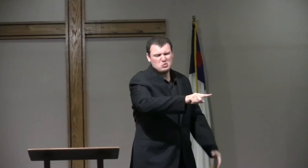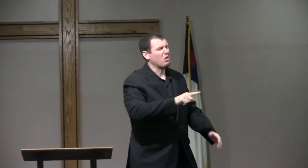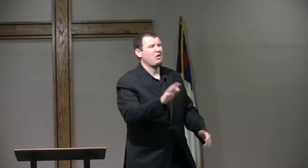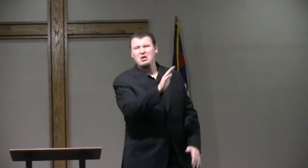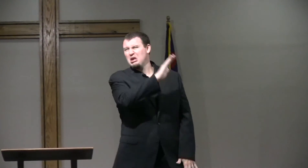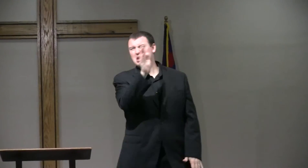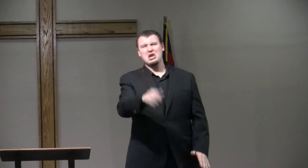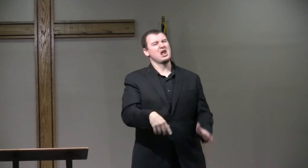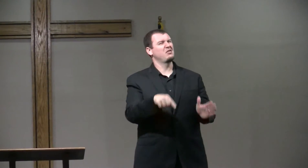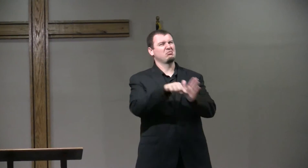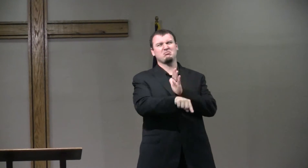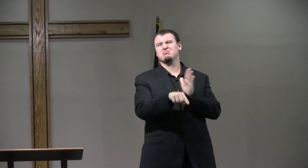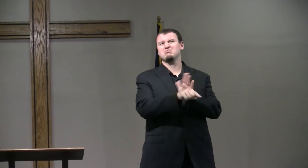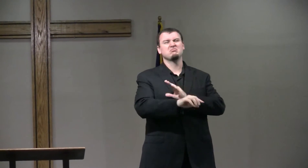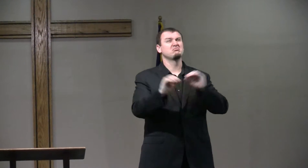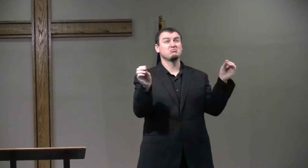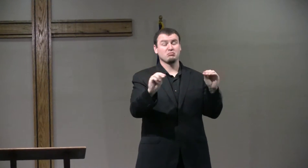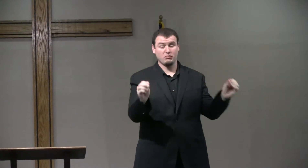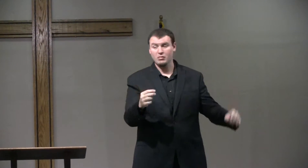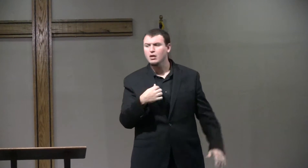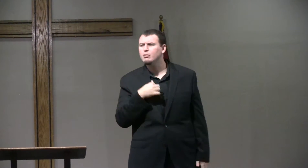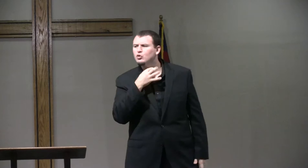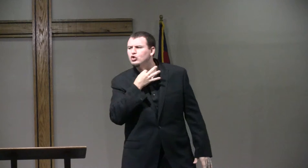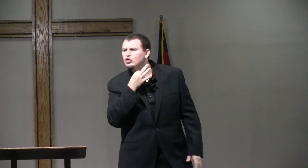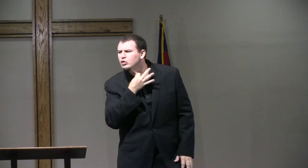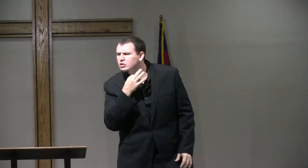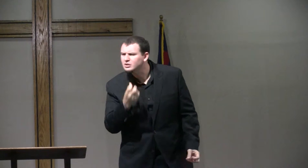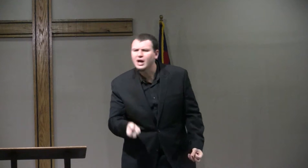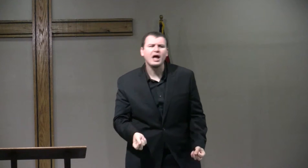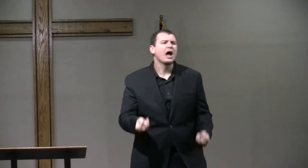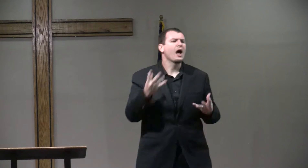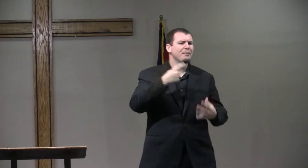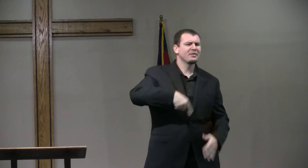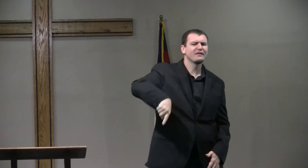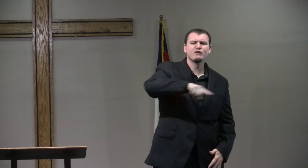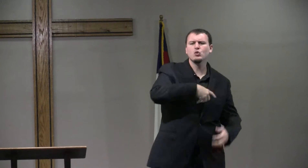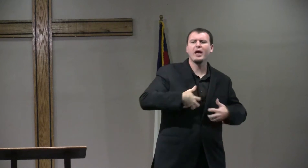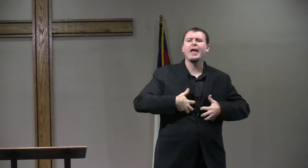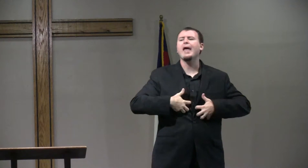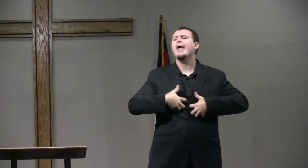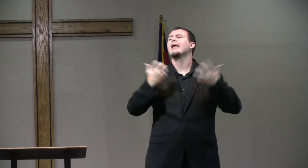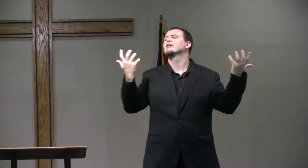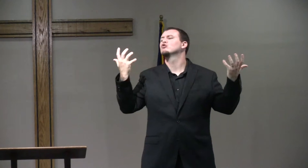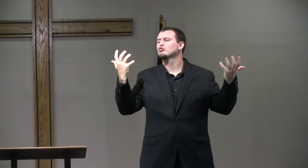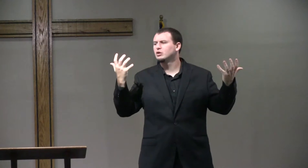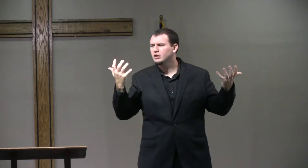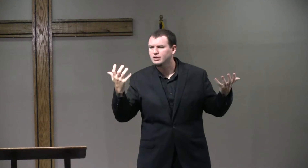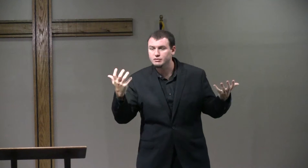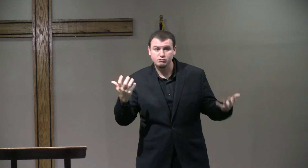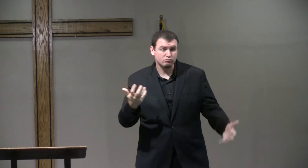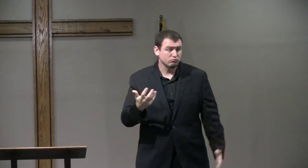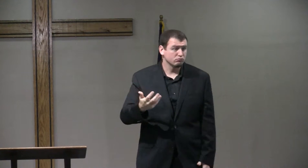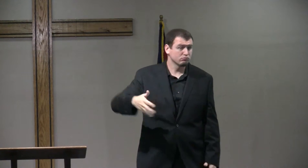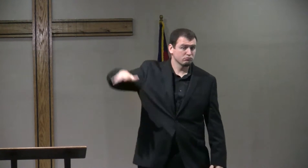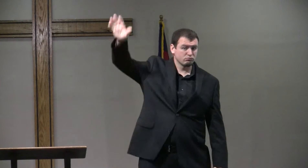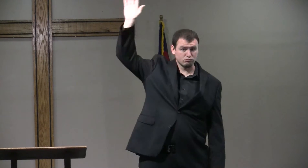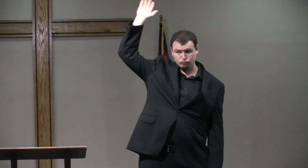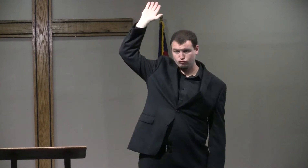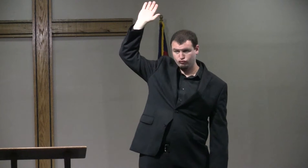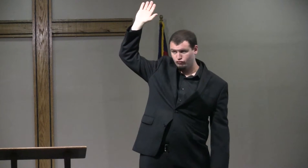So first, Jesus talks about murder. Maybe you think, well, I've never murdered anyone. Well, how many of you have been angry